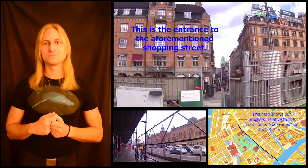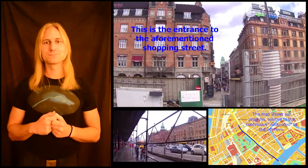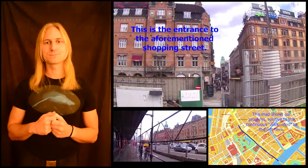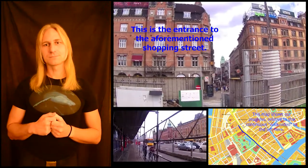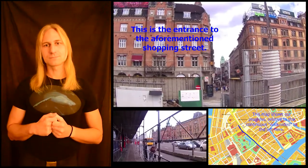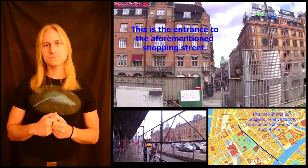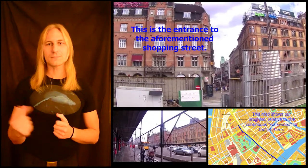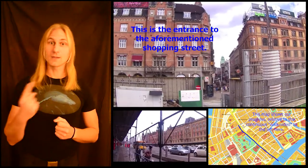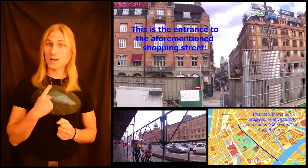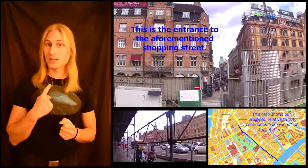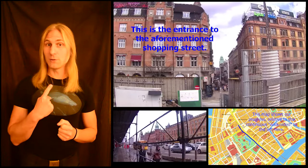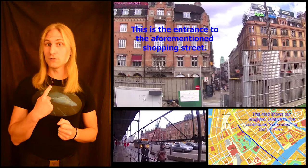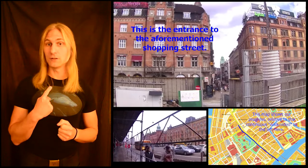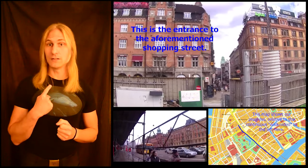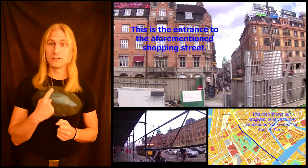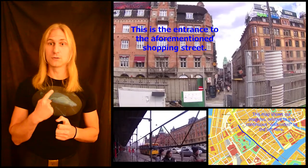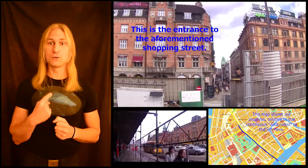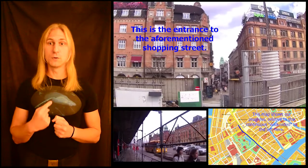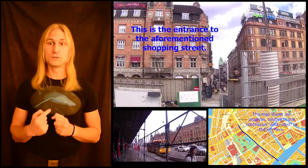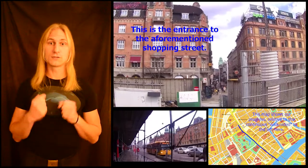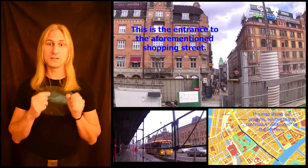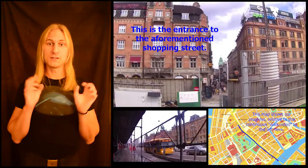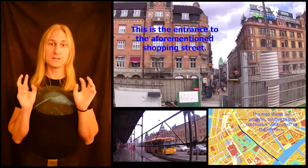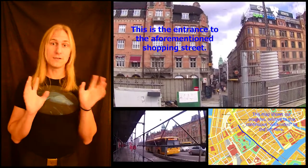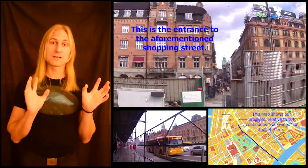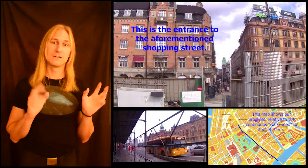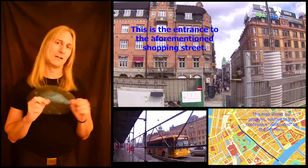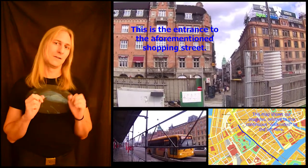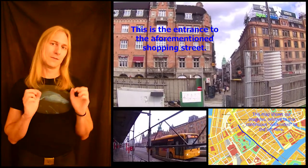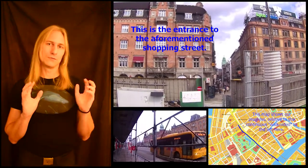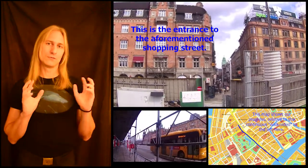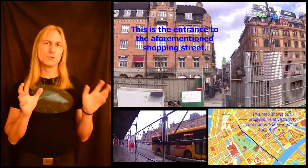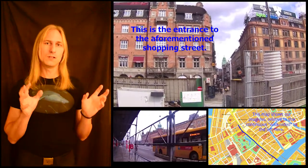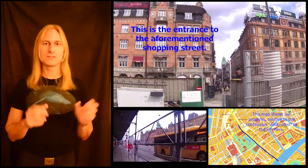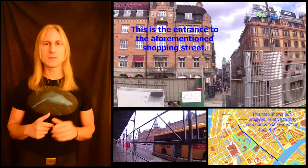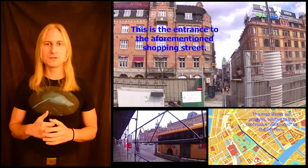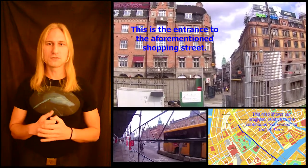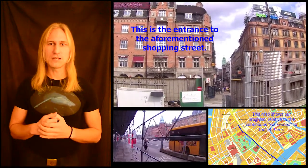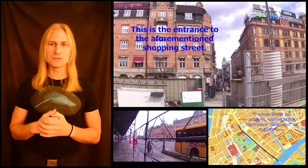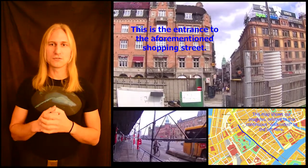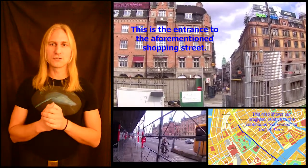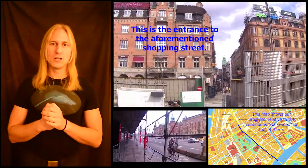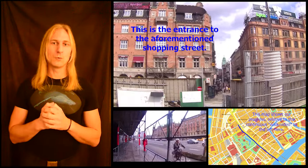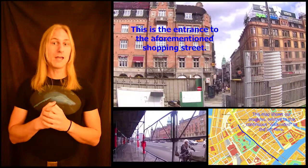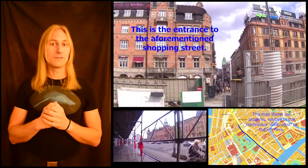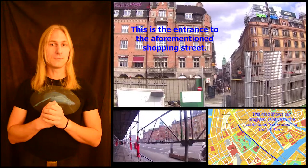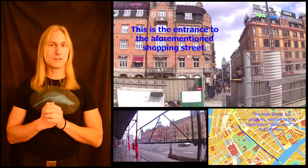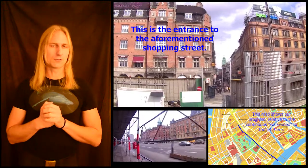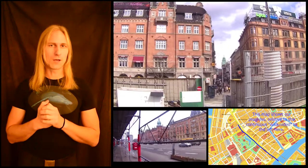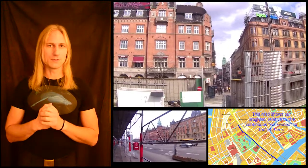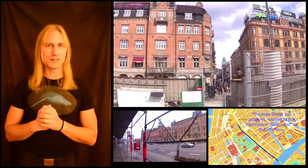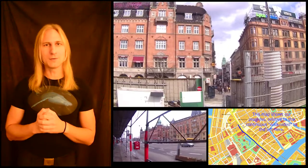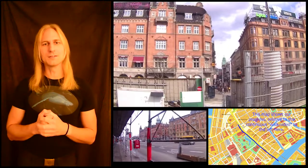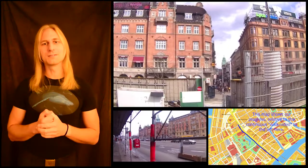system. I personally look forward to studying the effect those newly established stations will have on